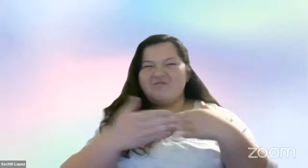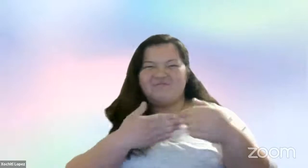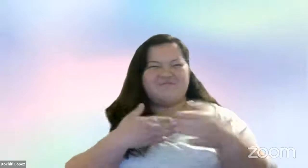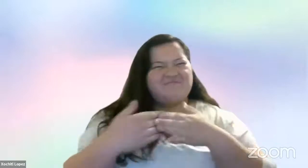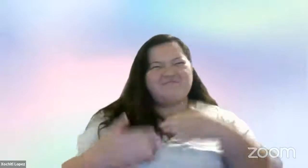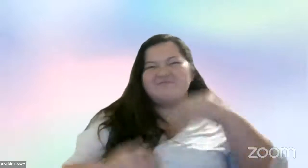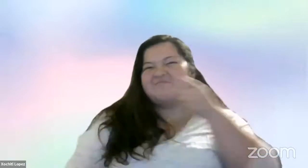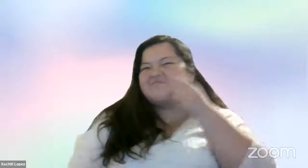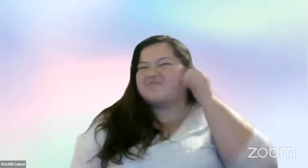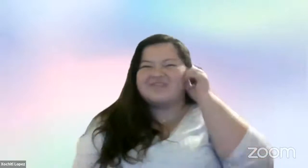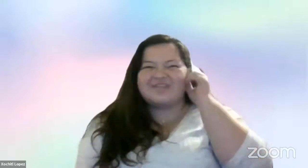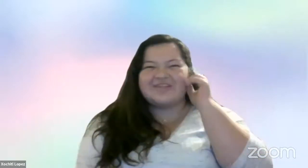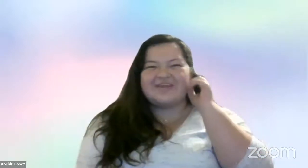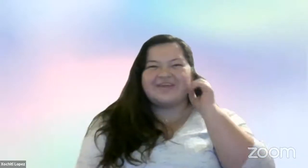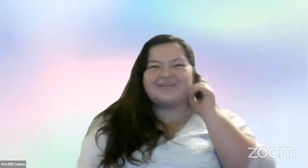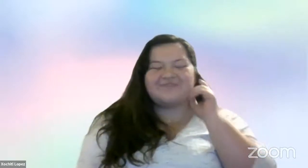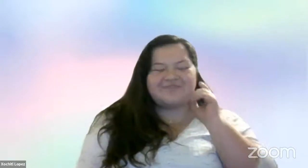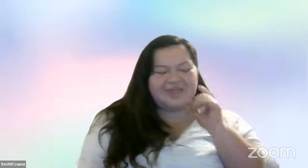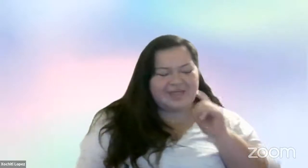And those boys, no matter what,